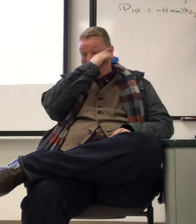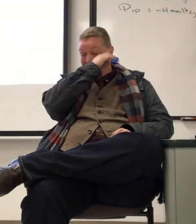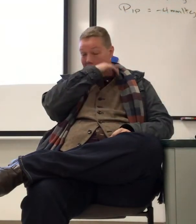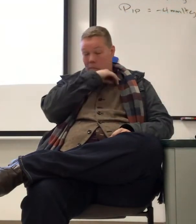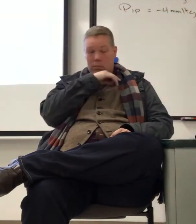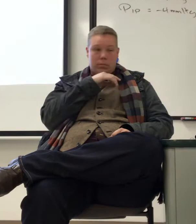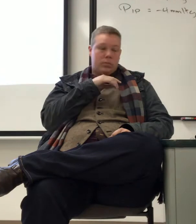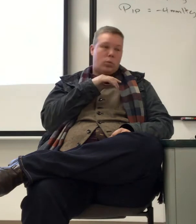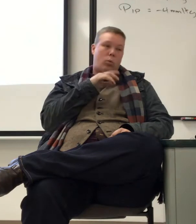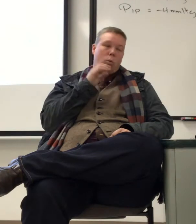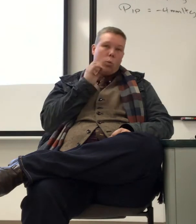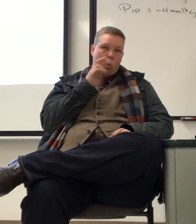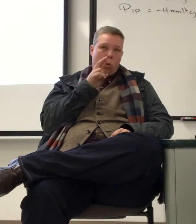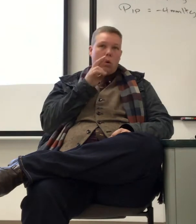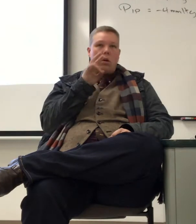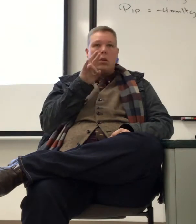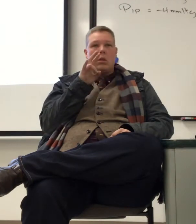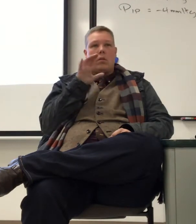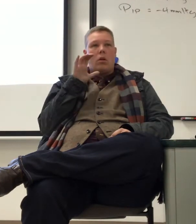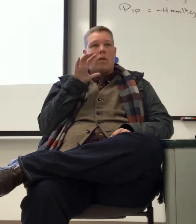Or 756.